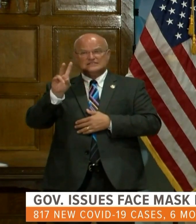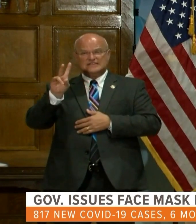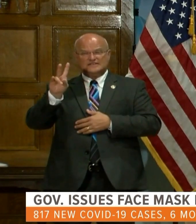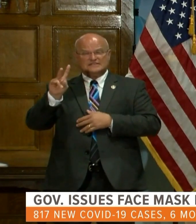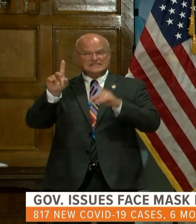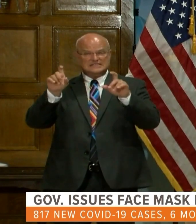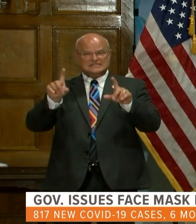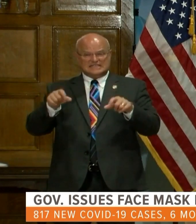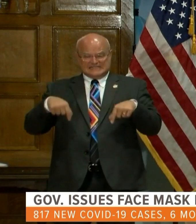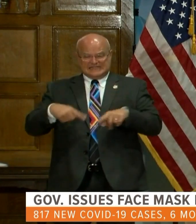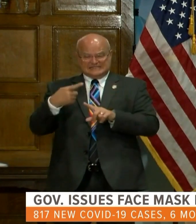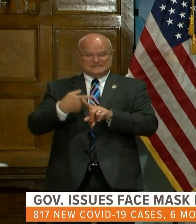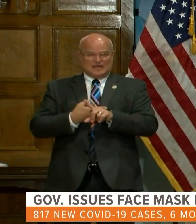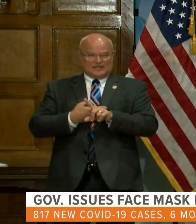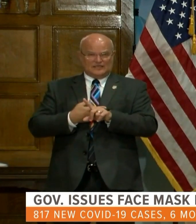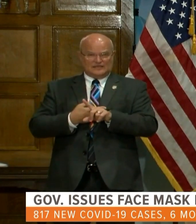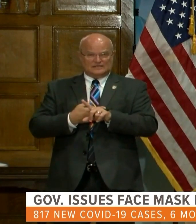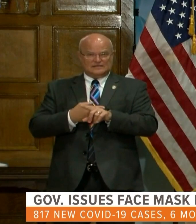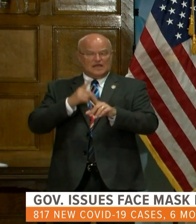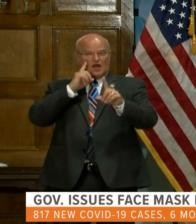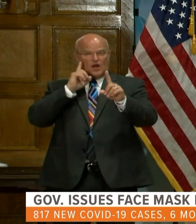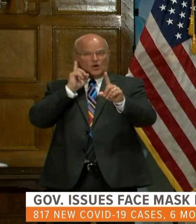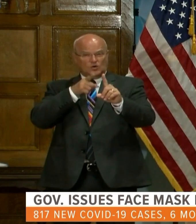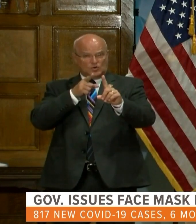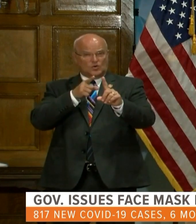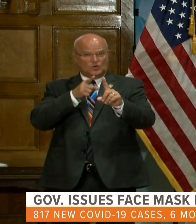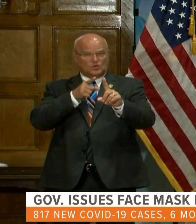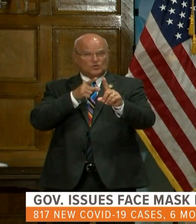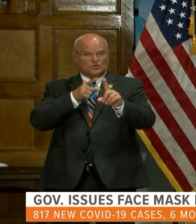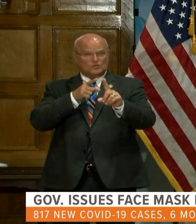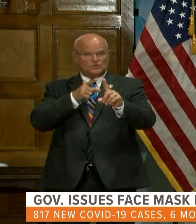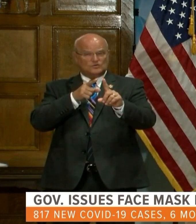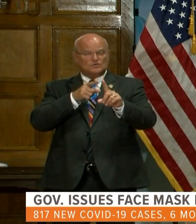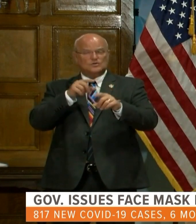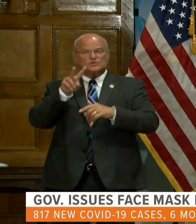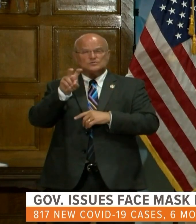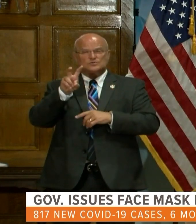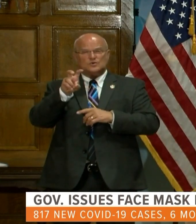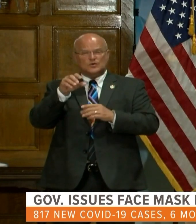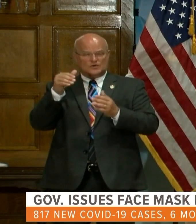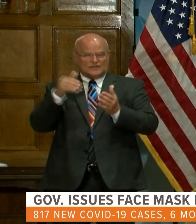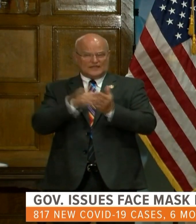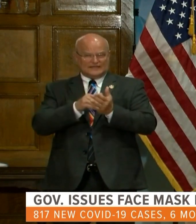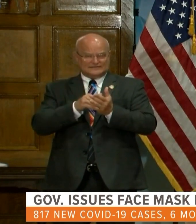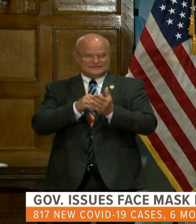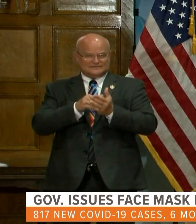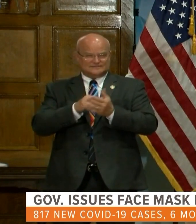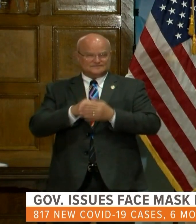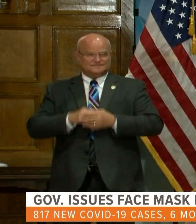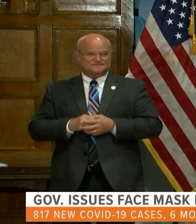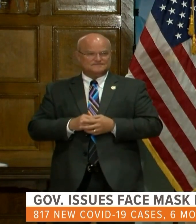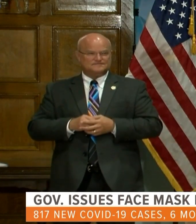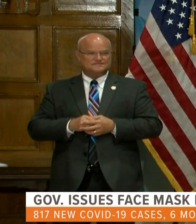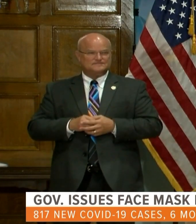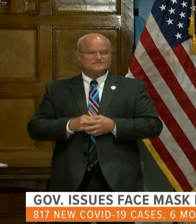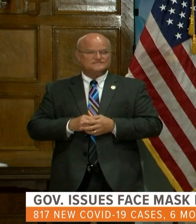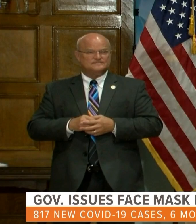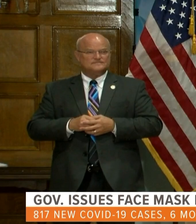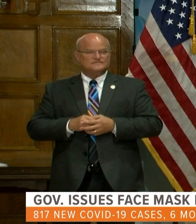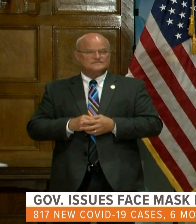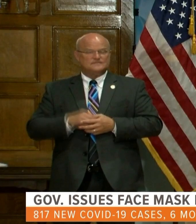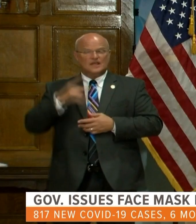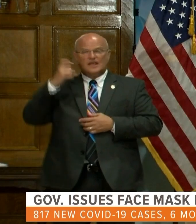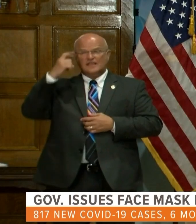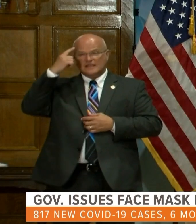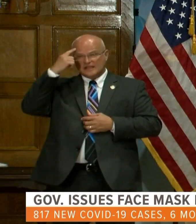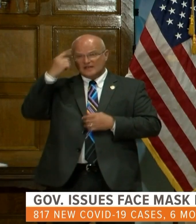87,517 tests this month on our goal to try to reach 200,000 tests. The